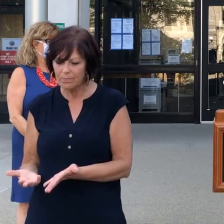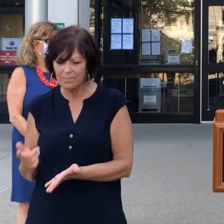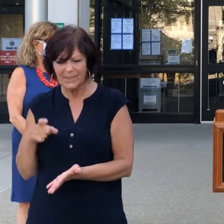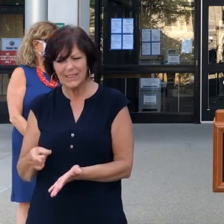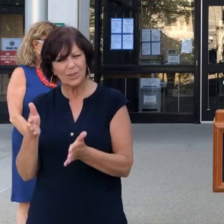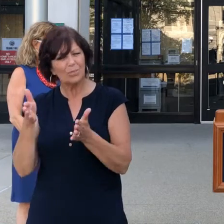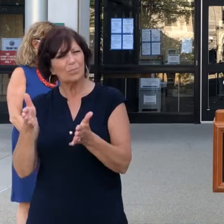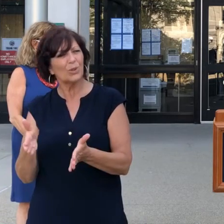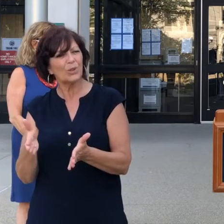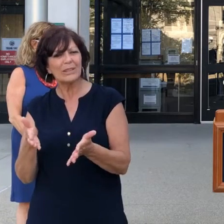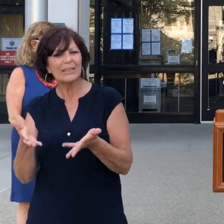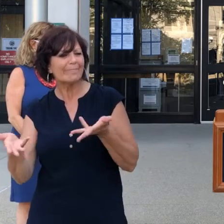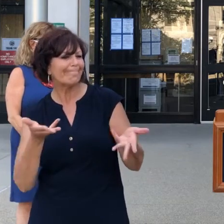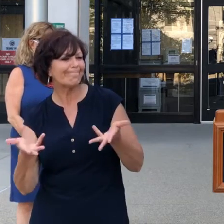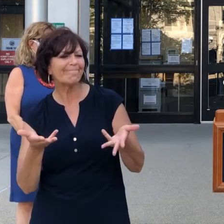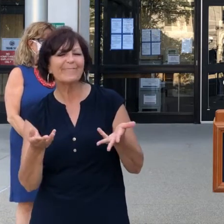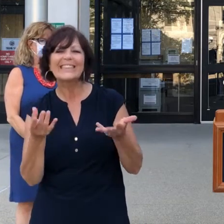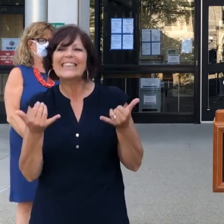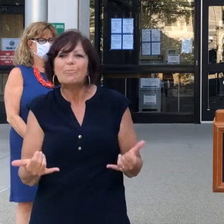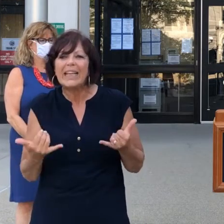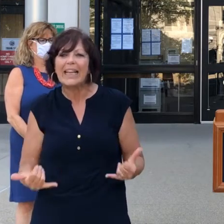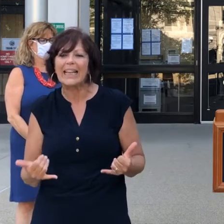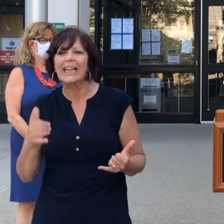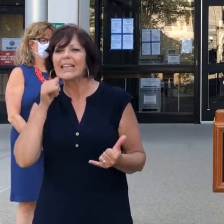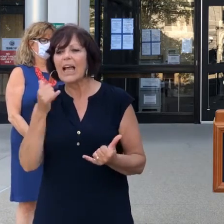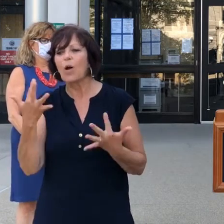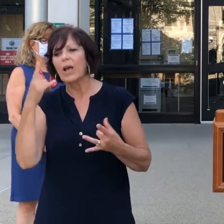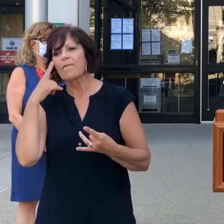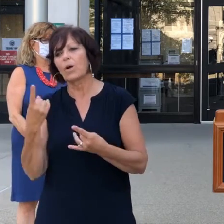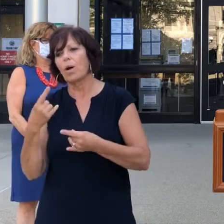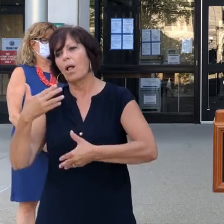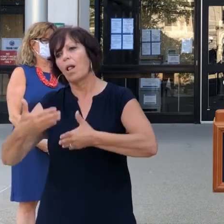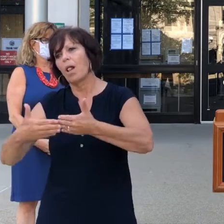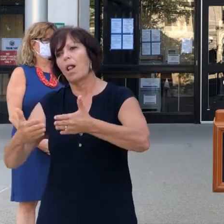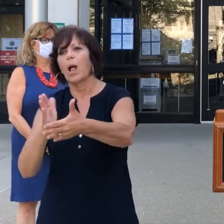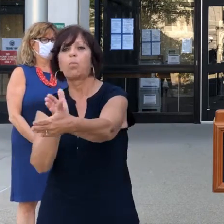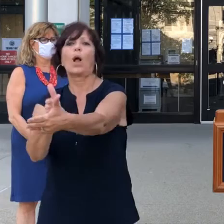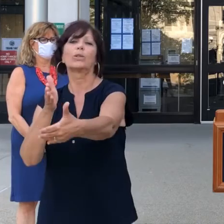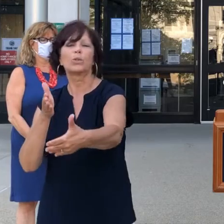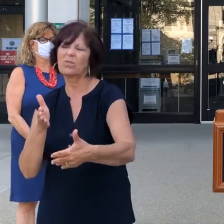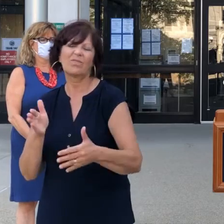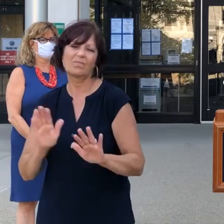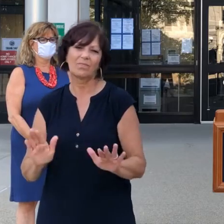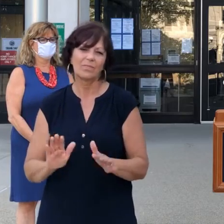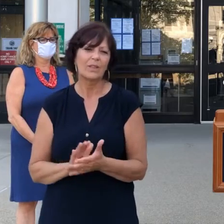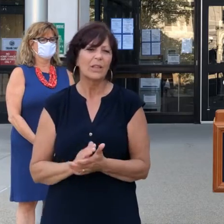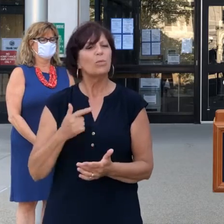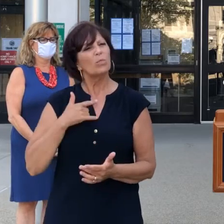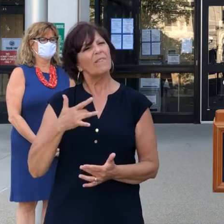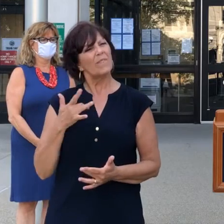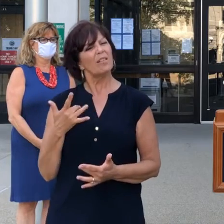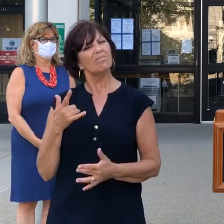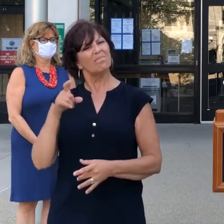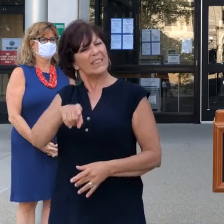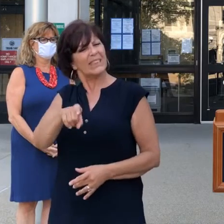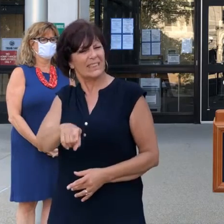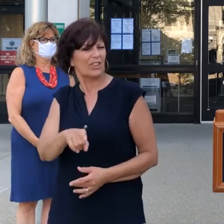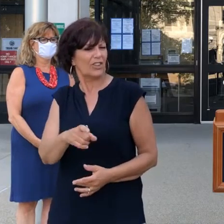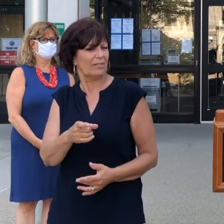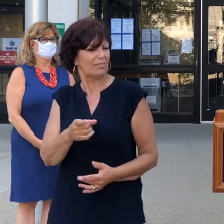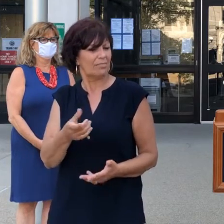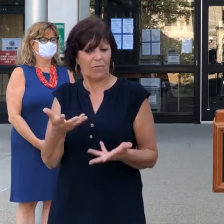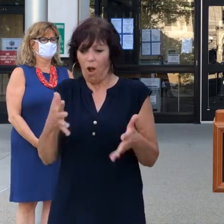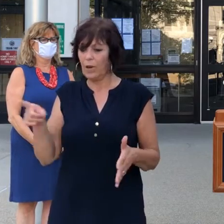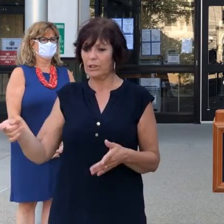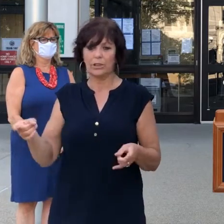that can sometimes mediate it immediately, not wait for a prosecution that might take months. So we felt it was necessary, and already